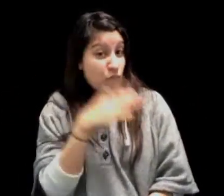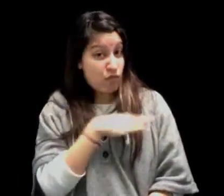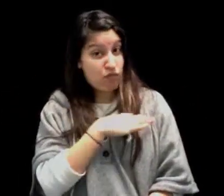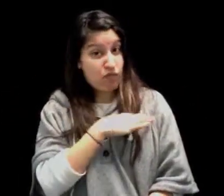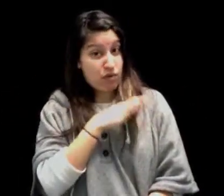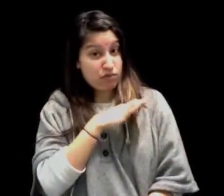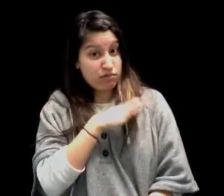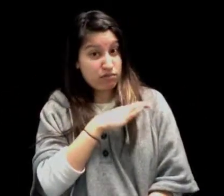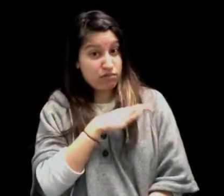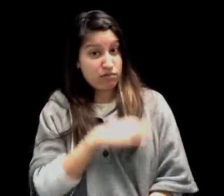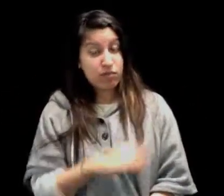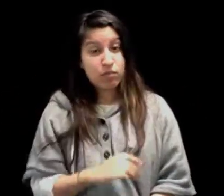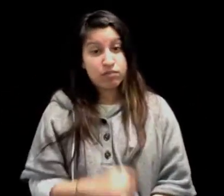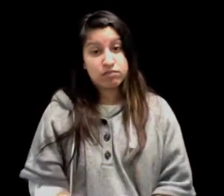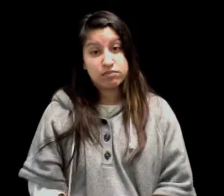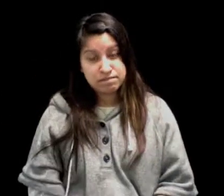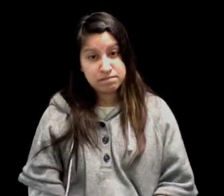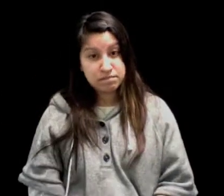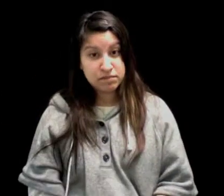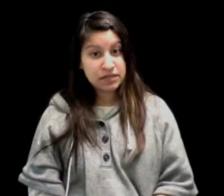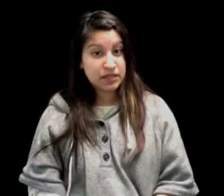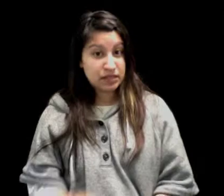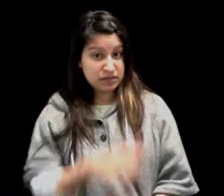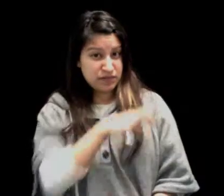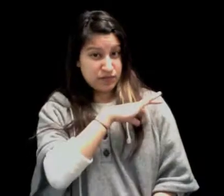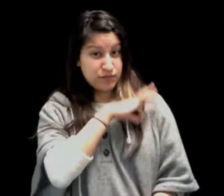now tell one partner to walk.